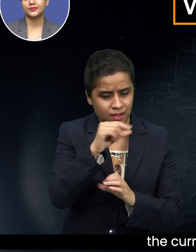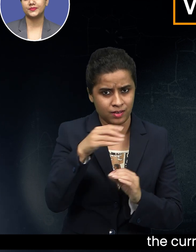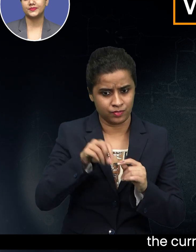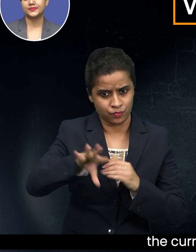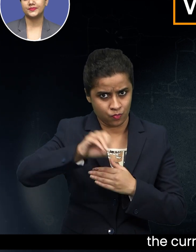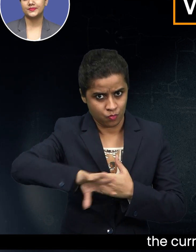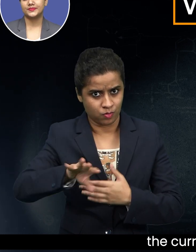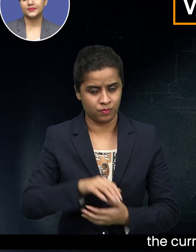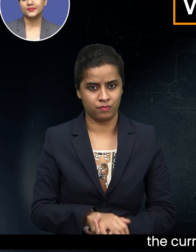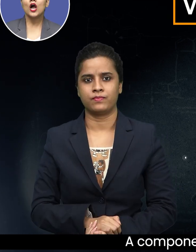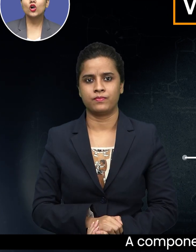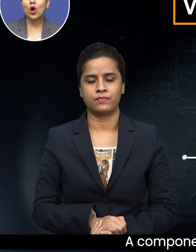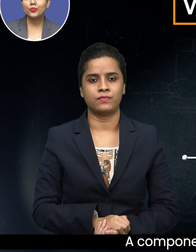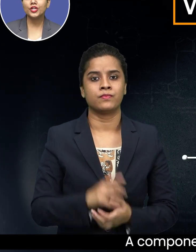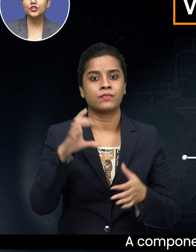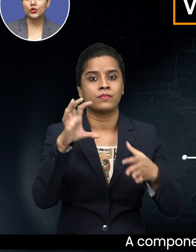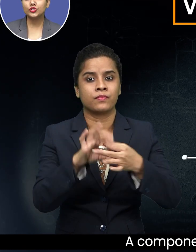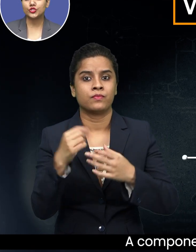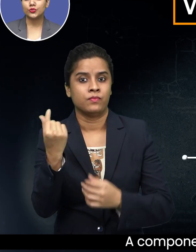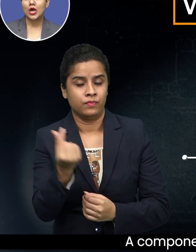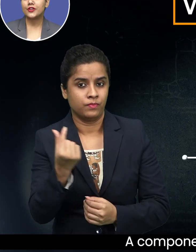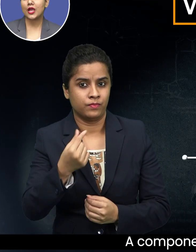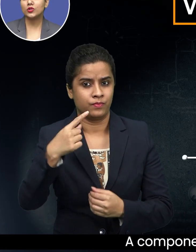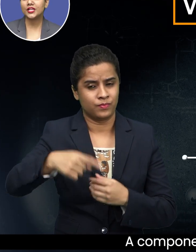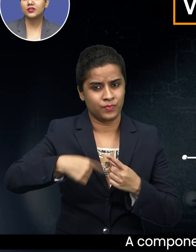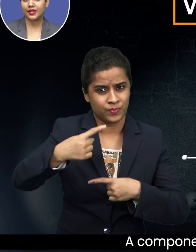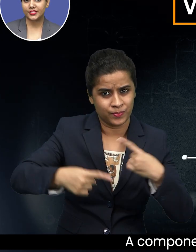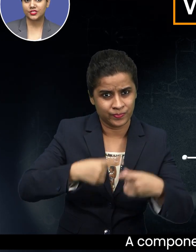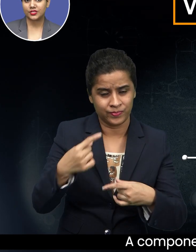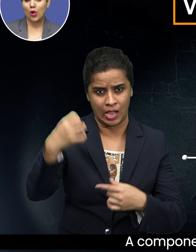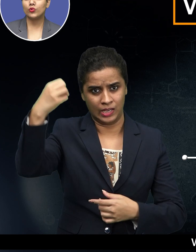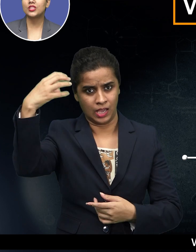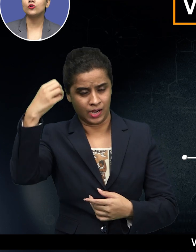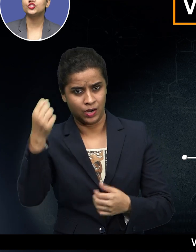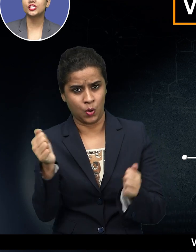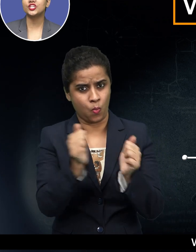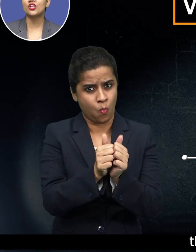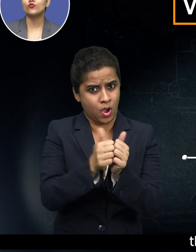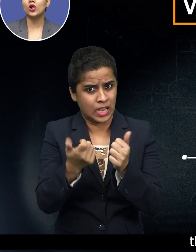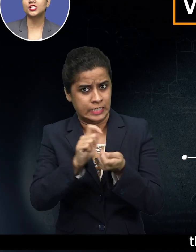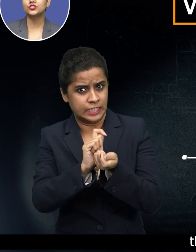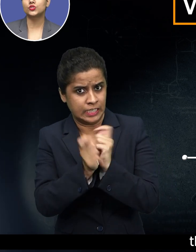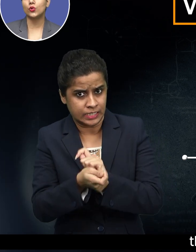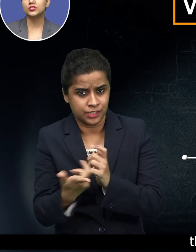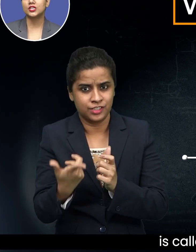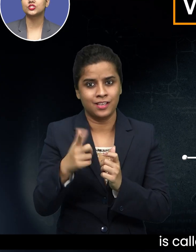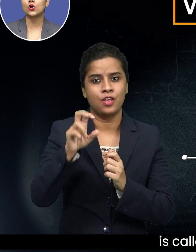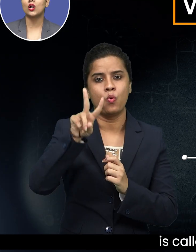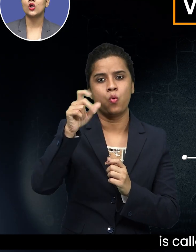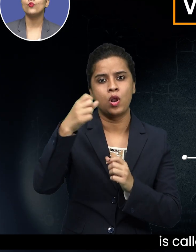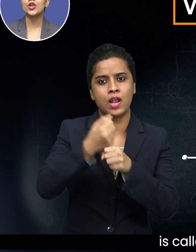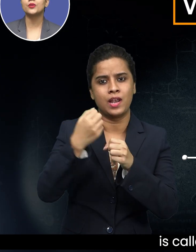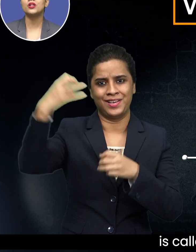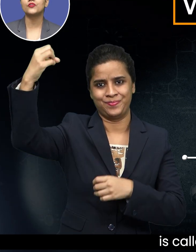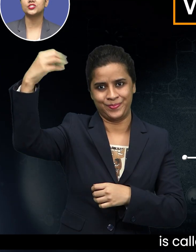circuit. A component used to regulate current without changing the voltage source is